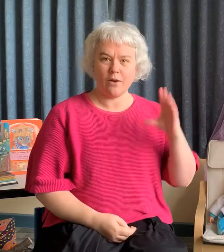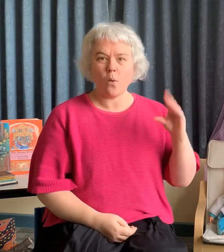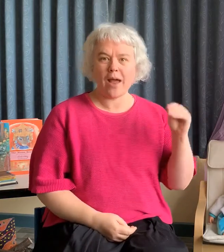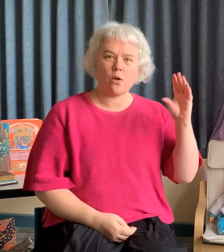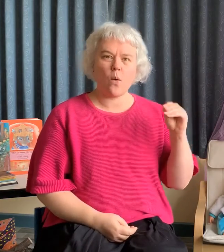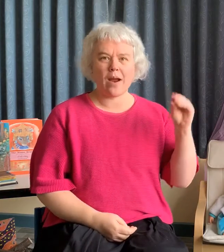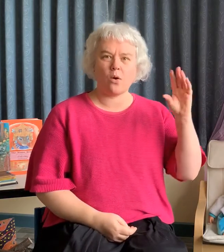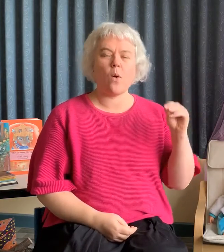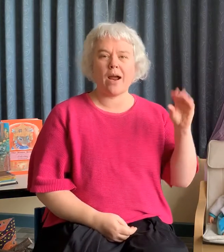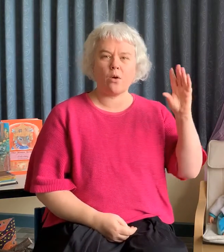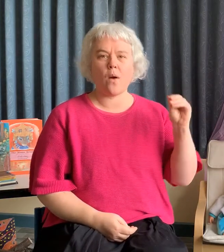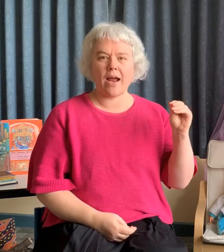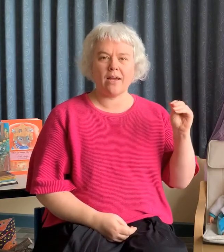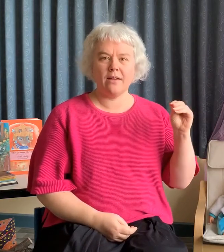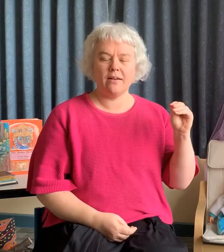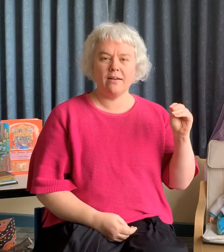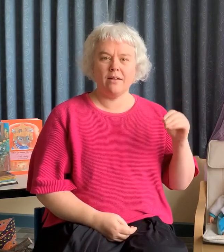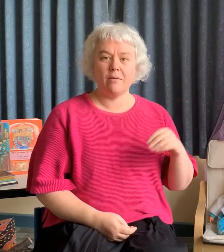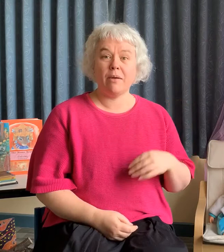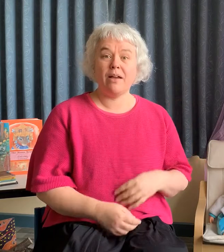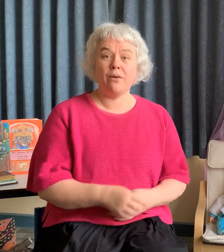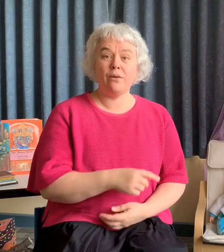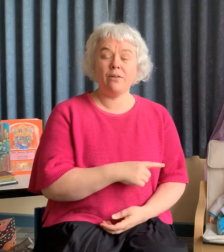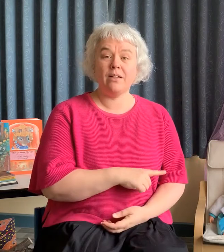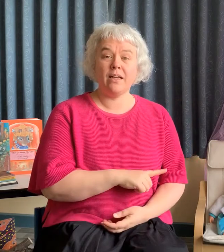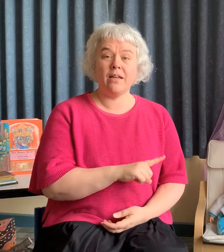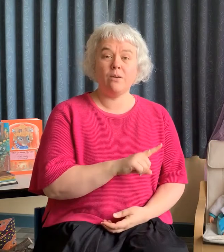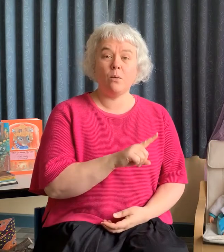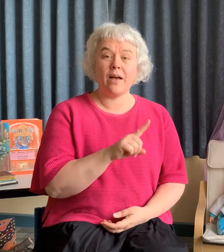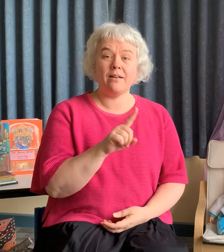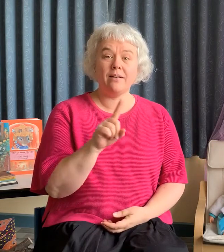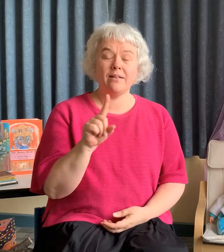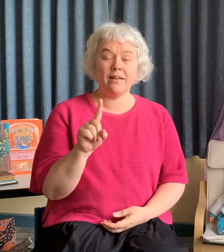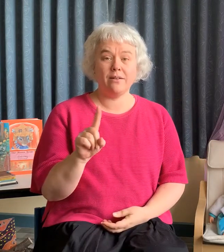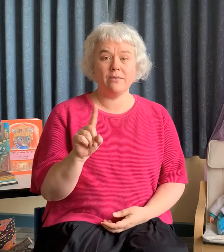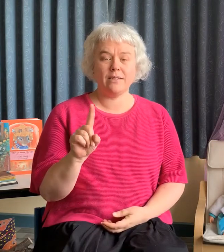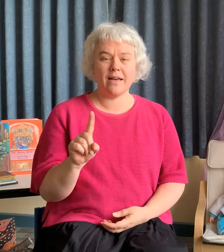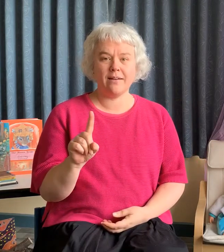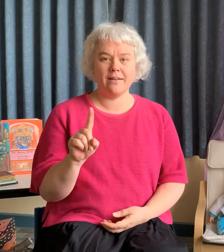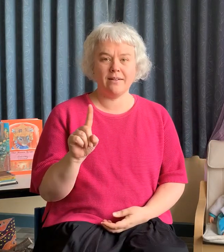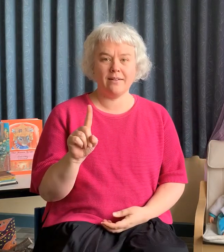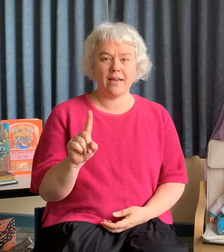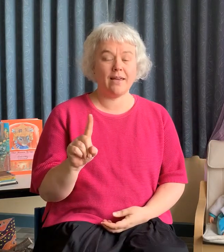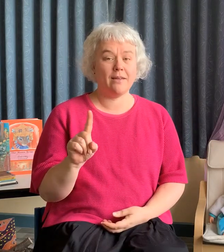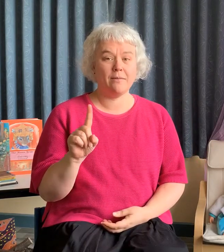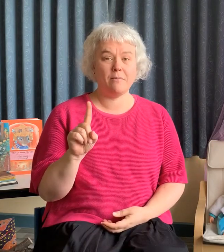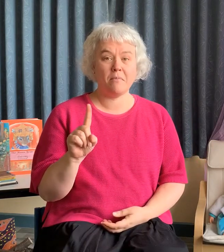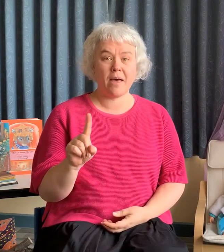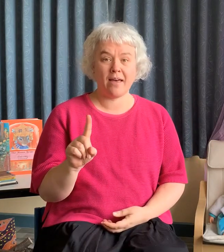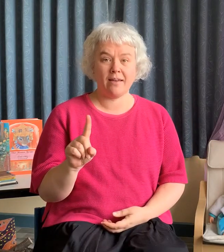quack, quack, quack, quack, but only one little duck came back.